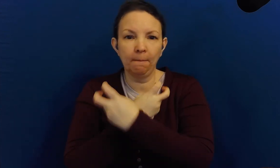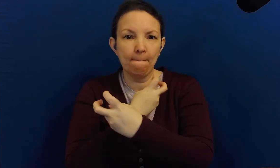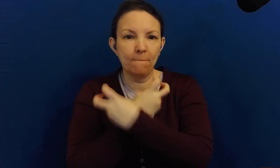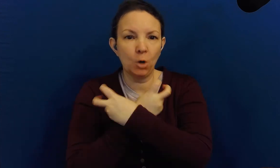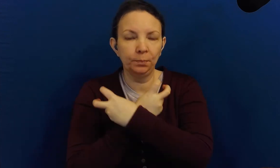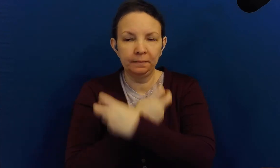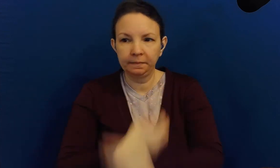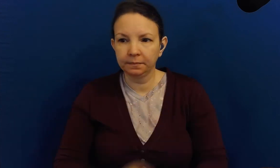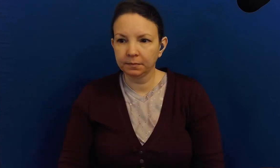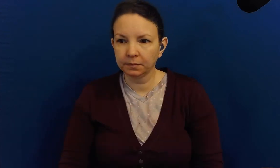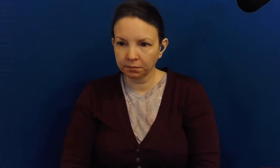Bone.